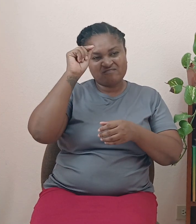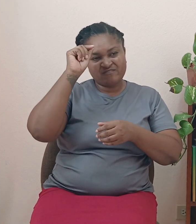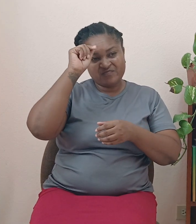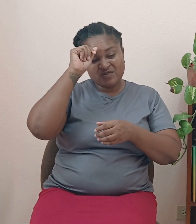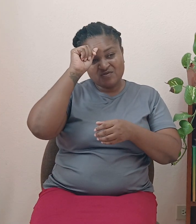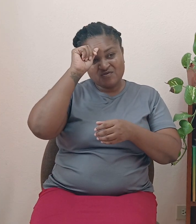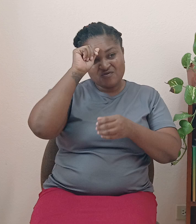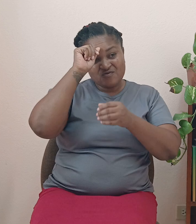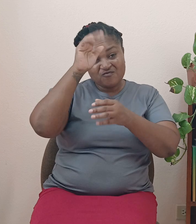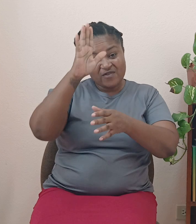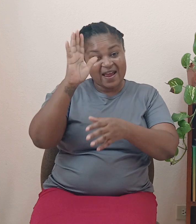Question 6.